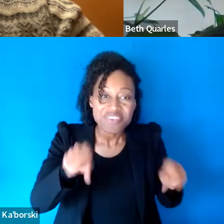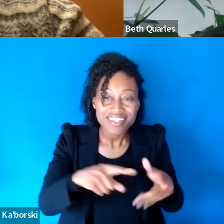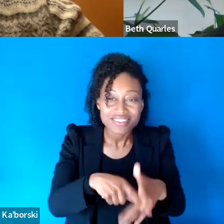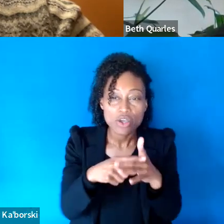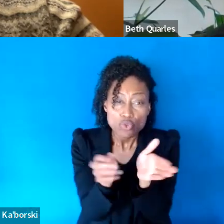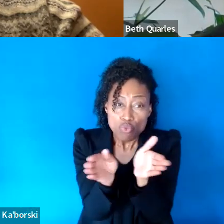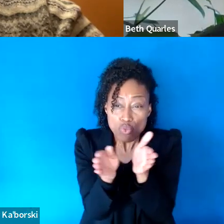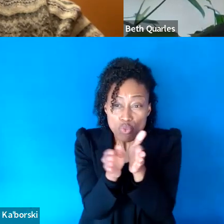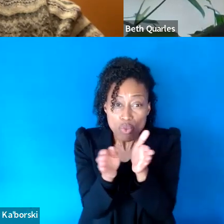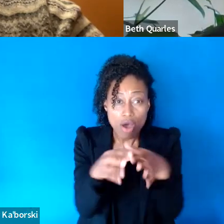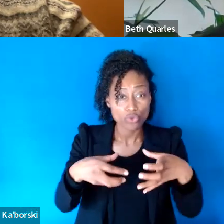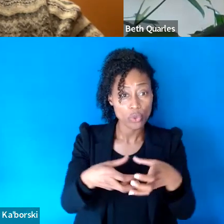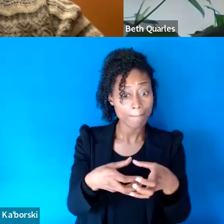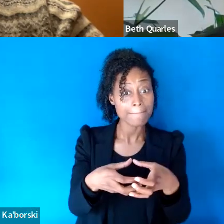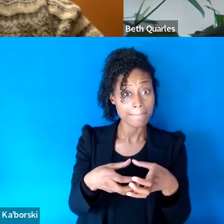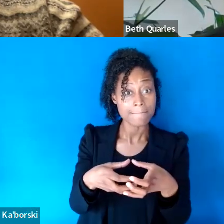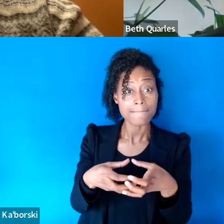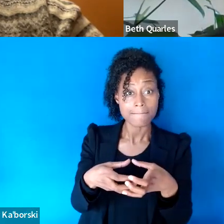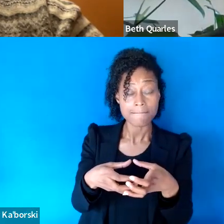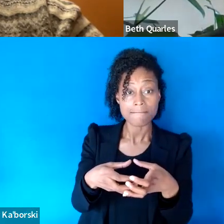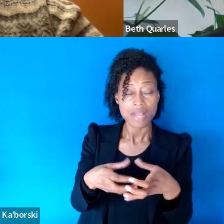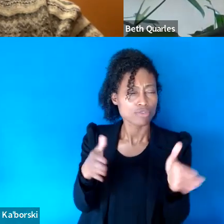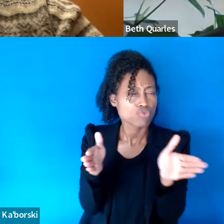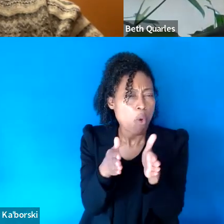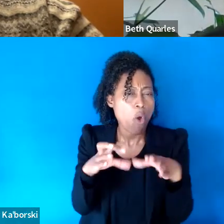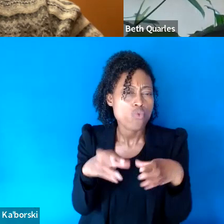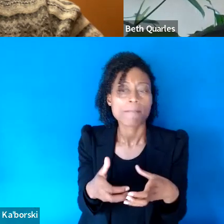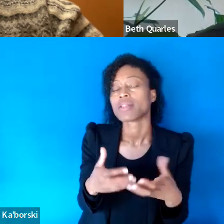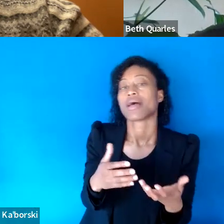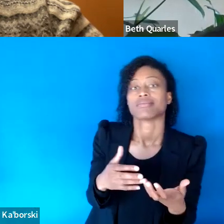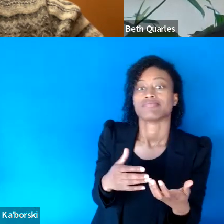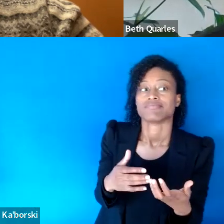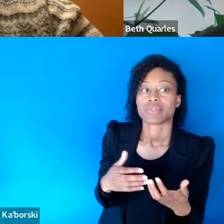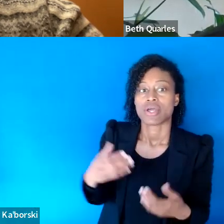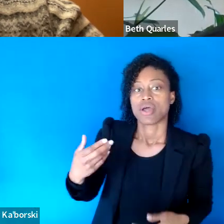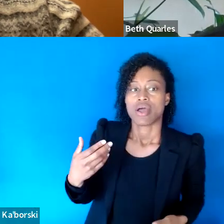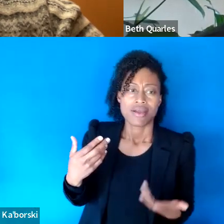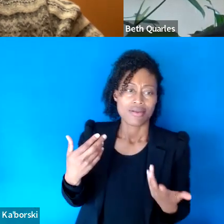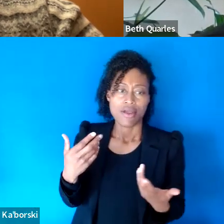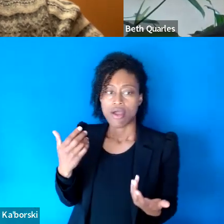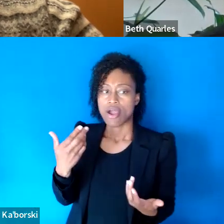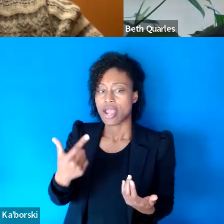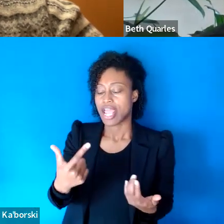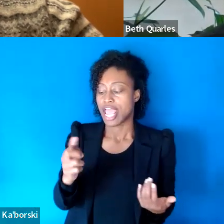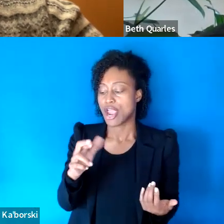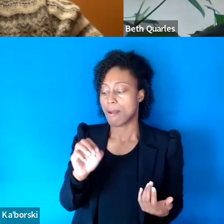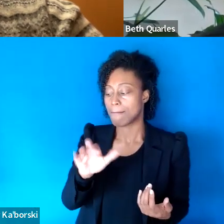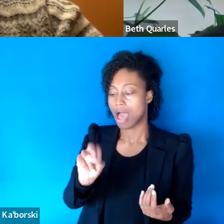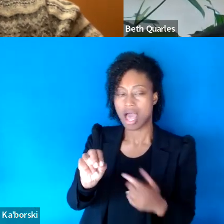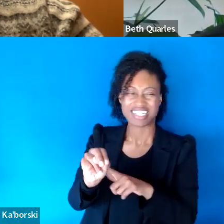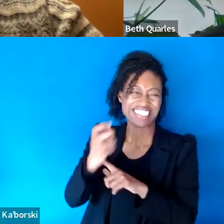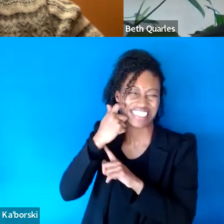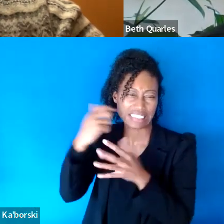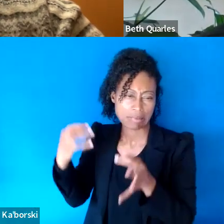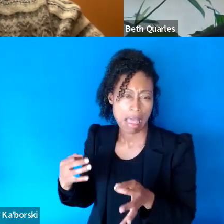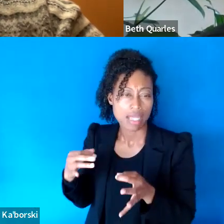small groups. Again, just like what Herman has said, you know, when we think of disasters, you know,